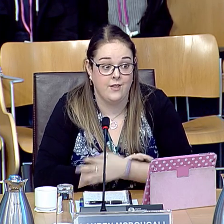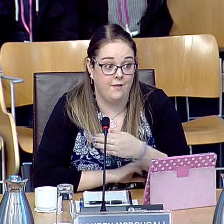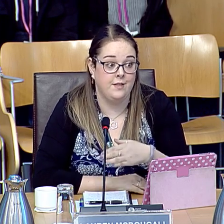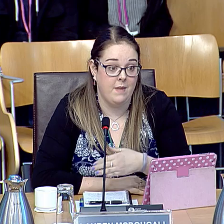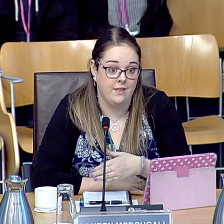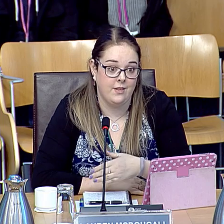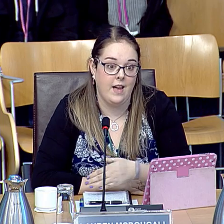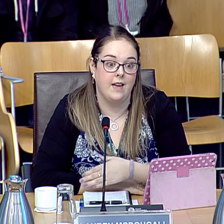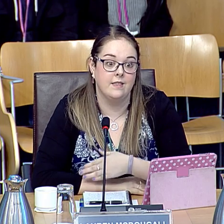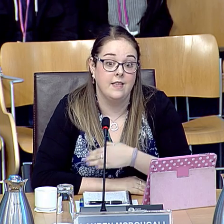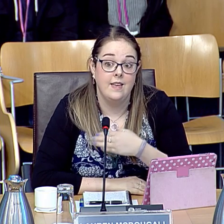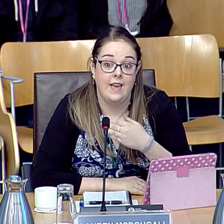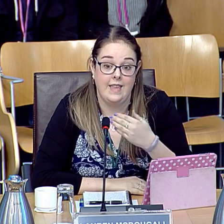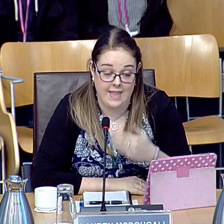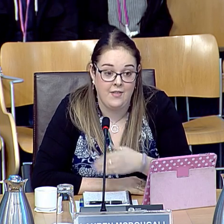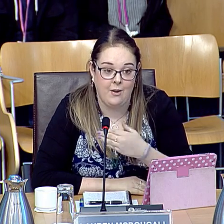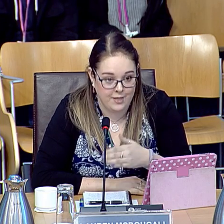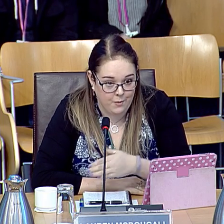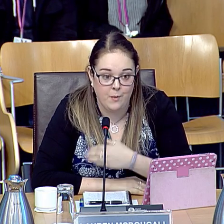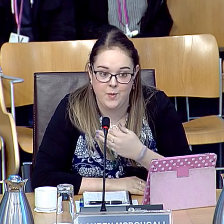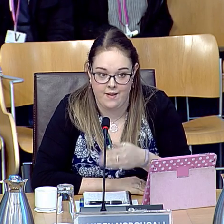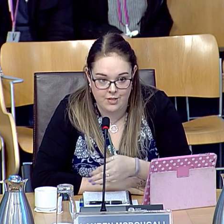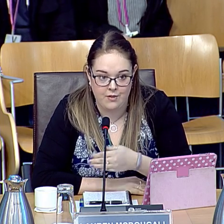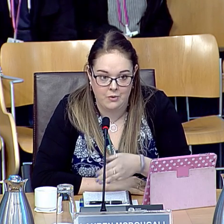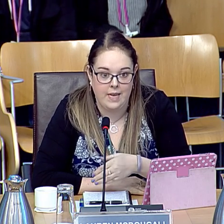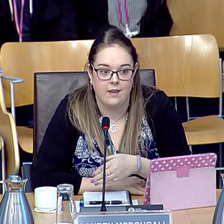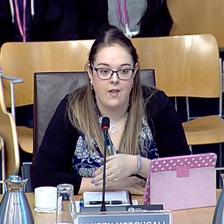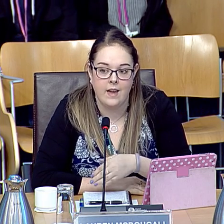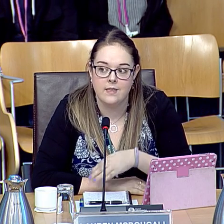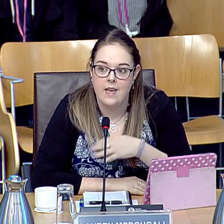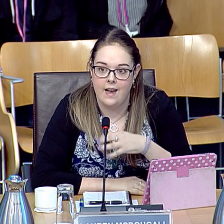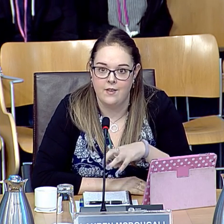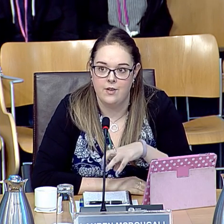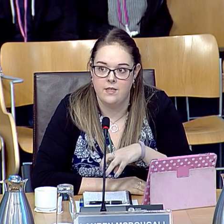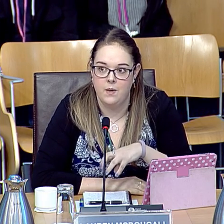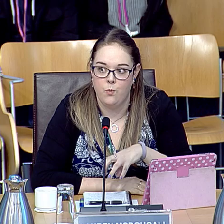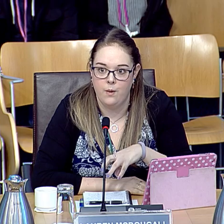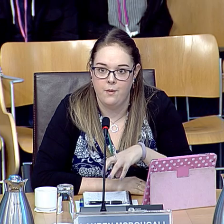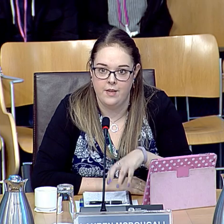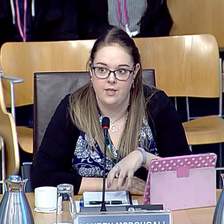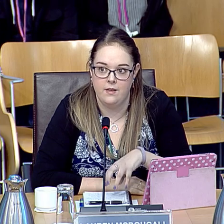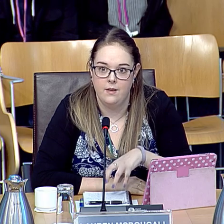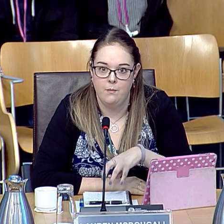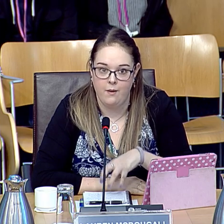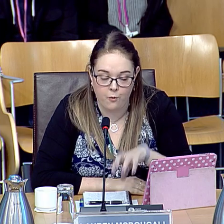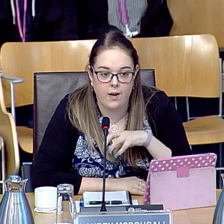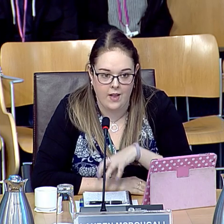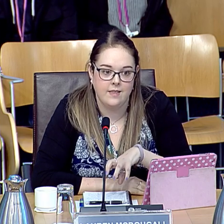start of the semester, and that then causes problems with having to relocate the class. I think there needs to be more provision before classes